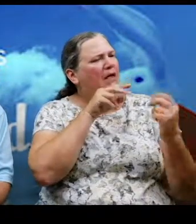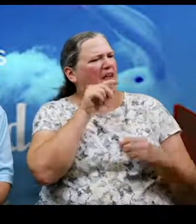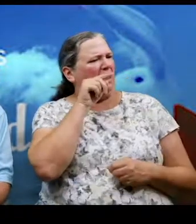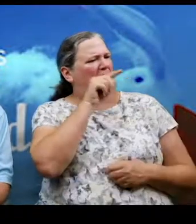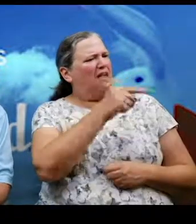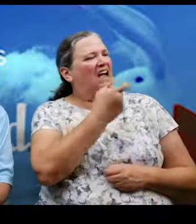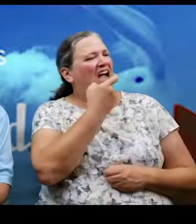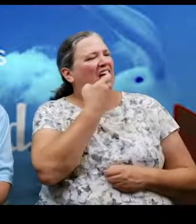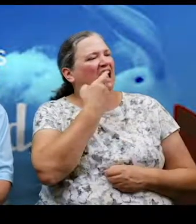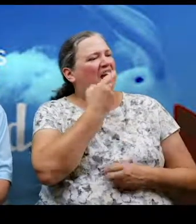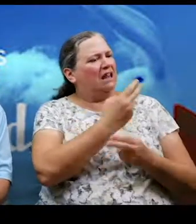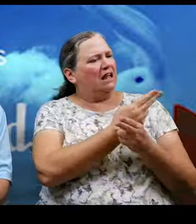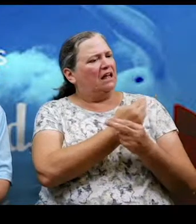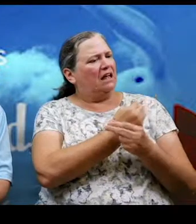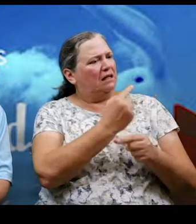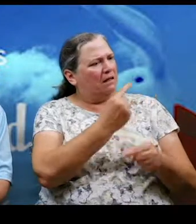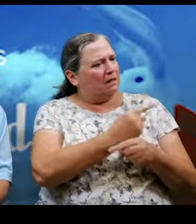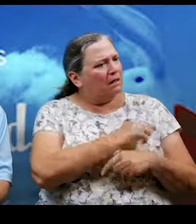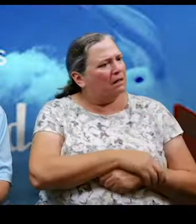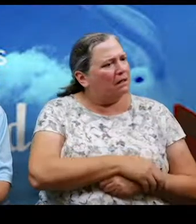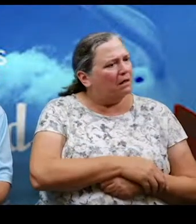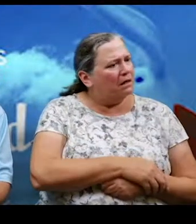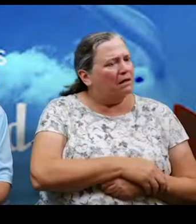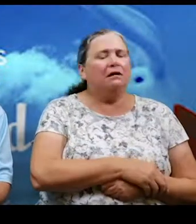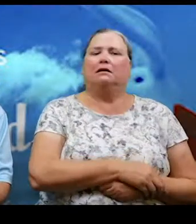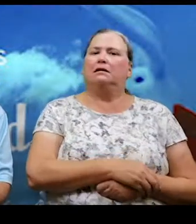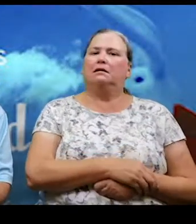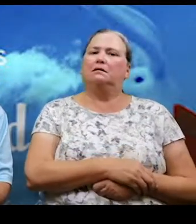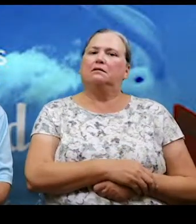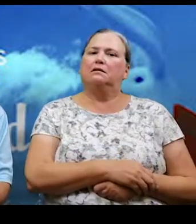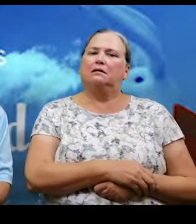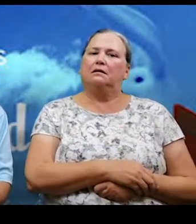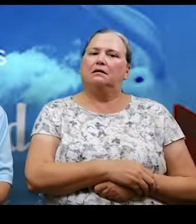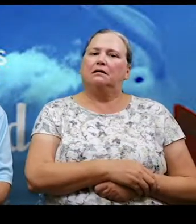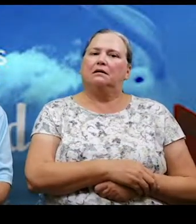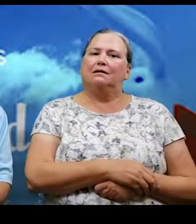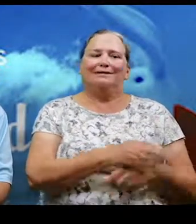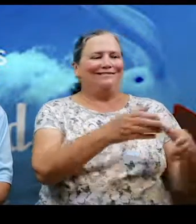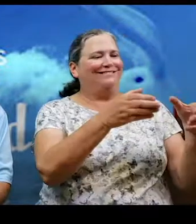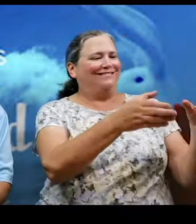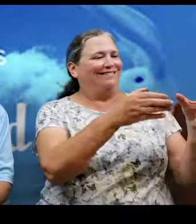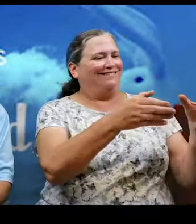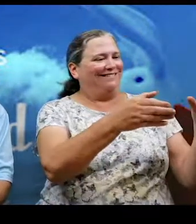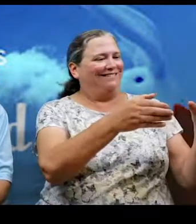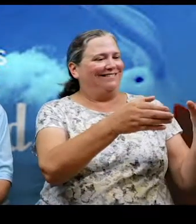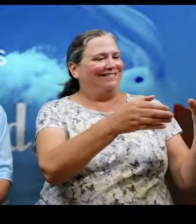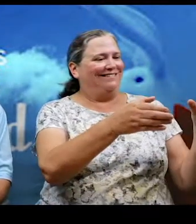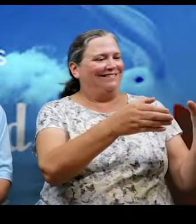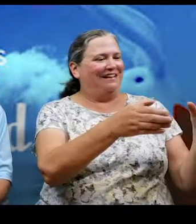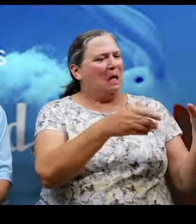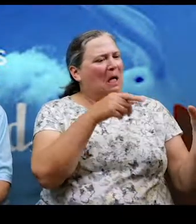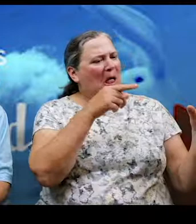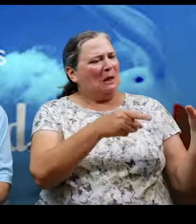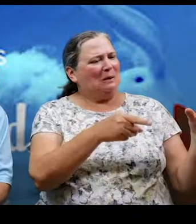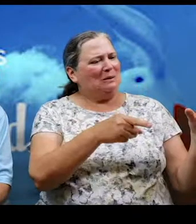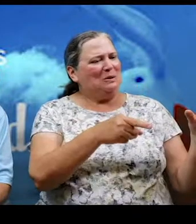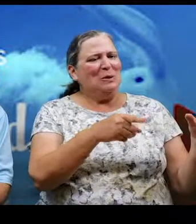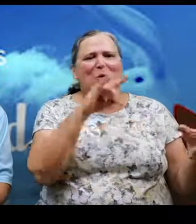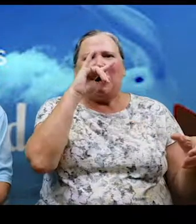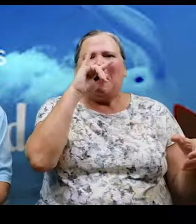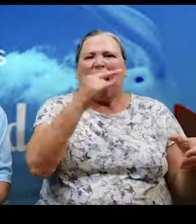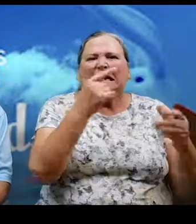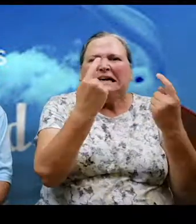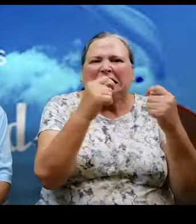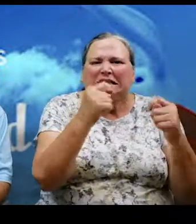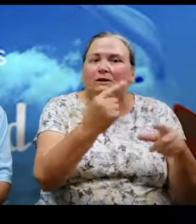of china, aren't you, Malone?" He gave Edward a playful shake. "You are some child's toy,